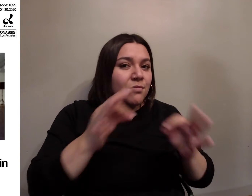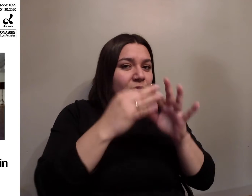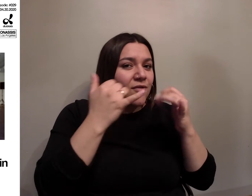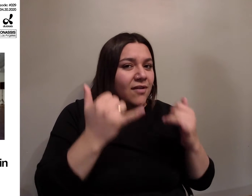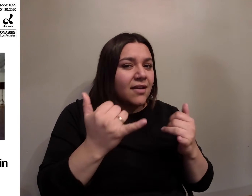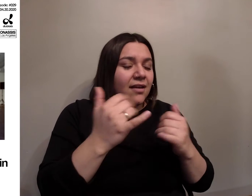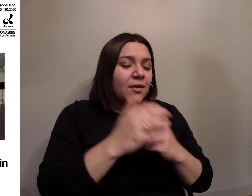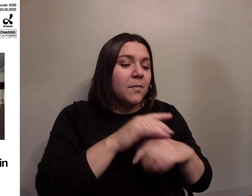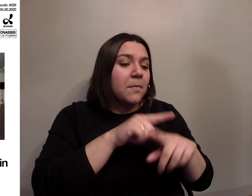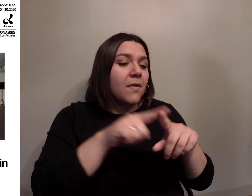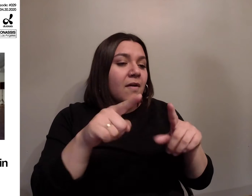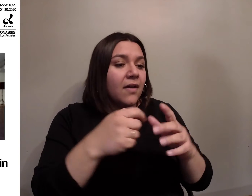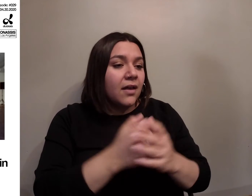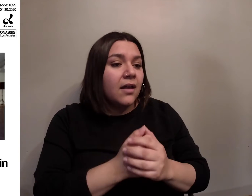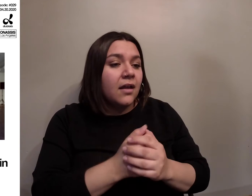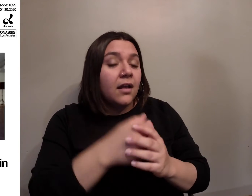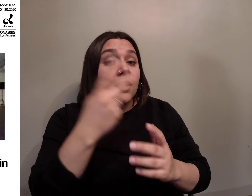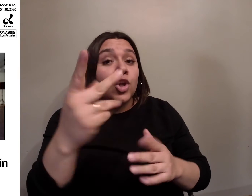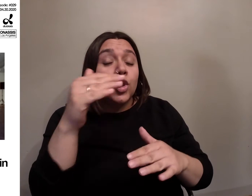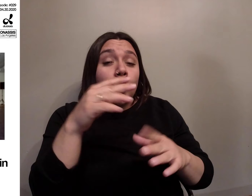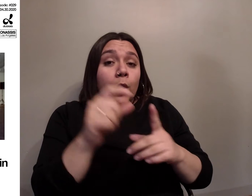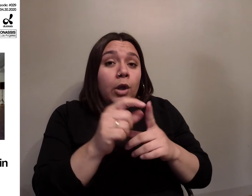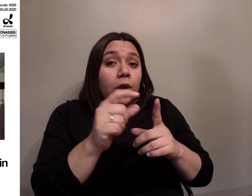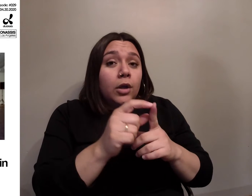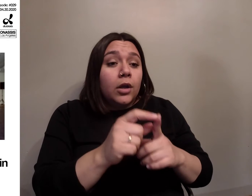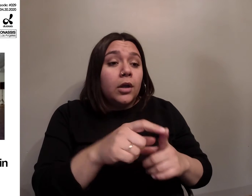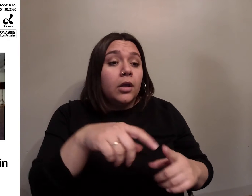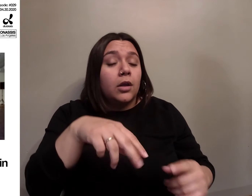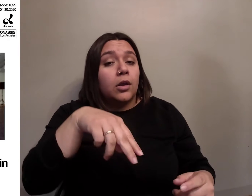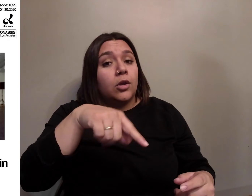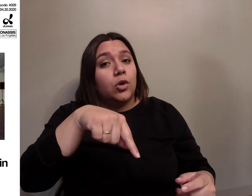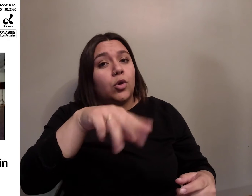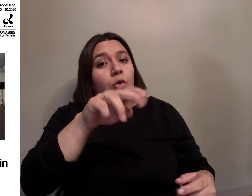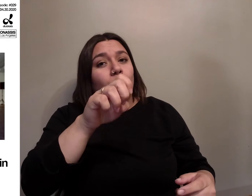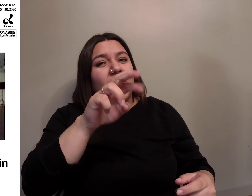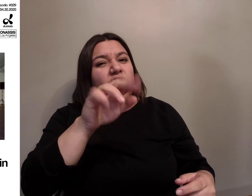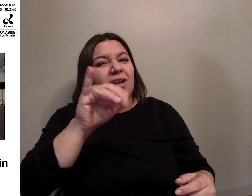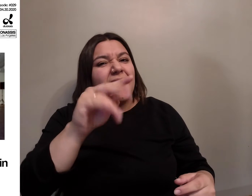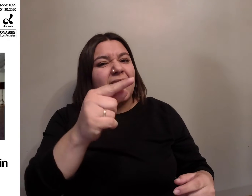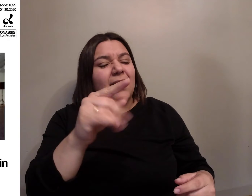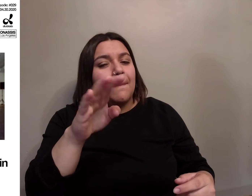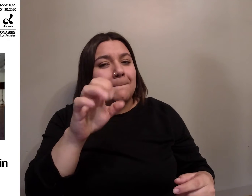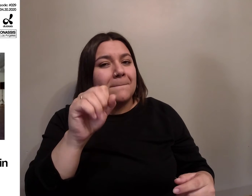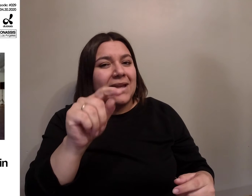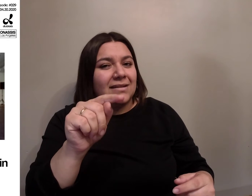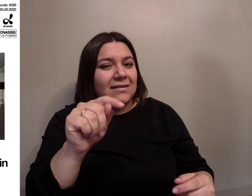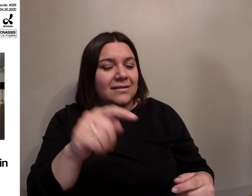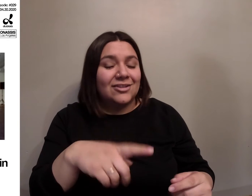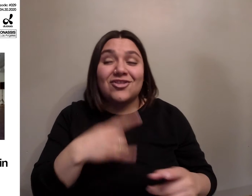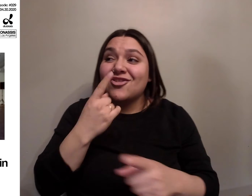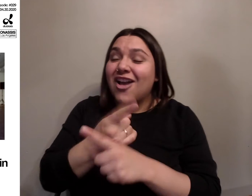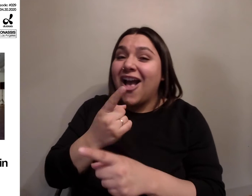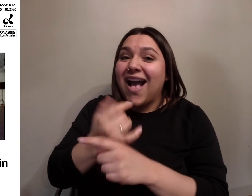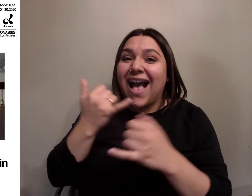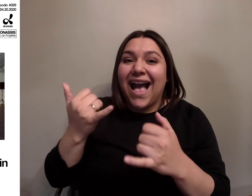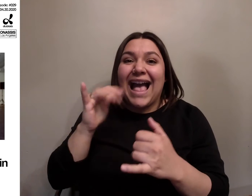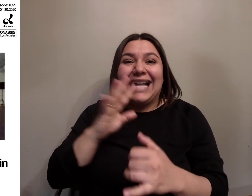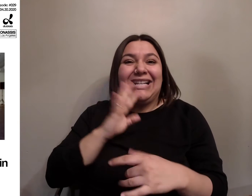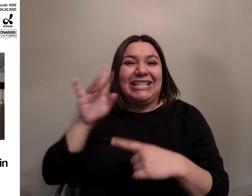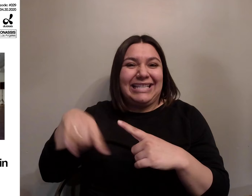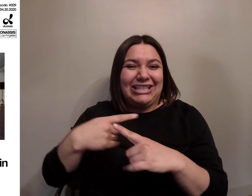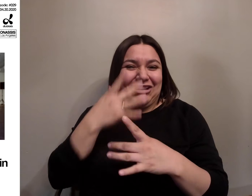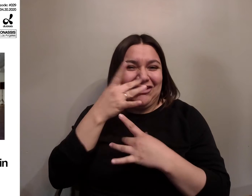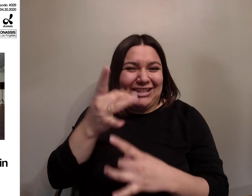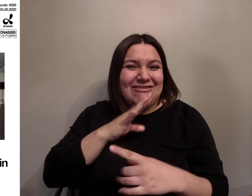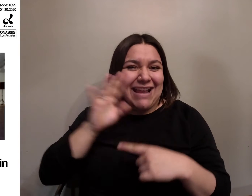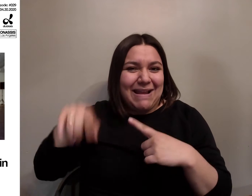this moment, these two words, queering death. Wow, it's interesting that you bring up this